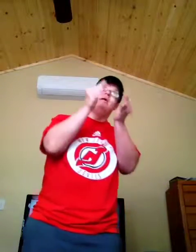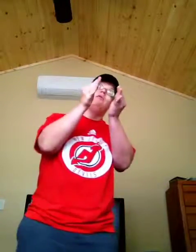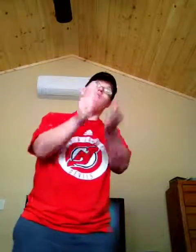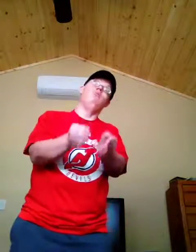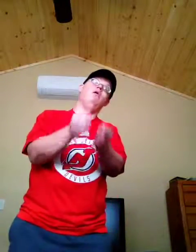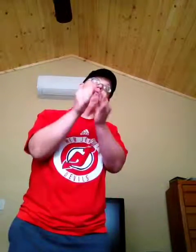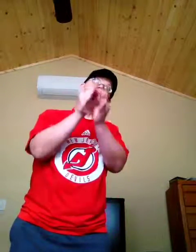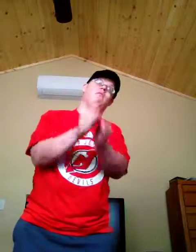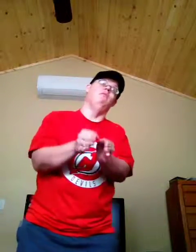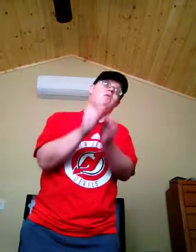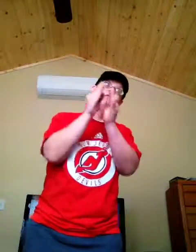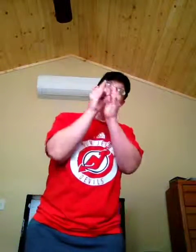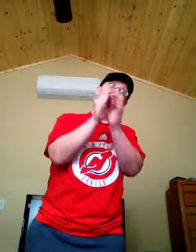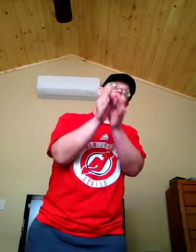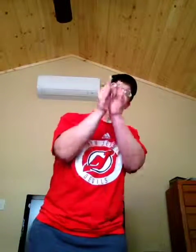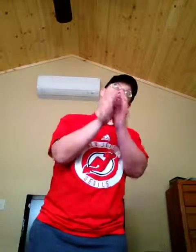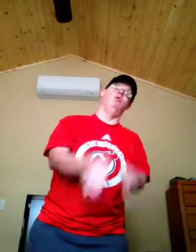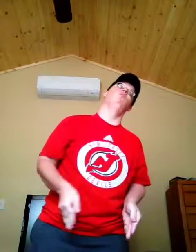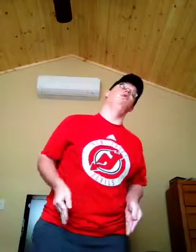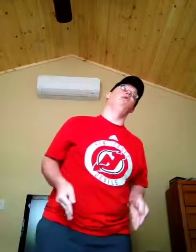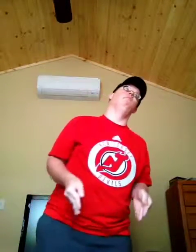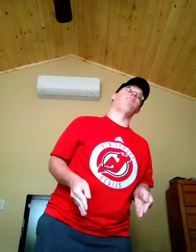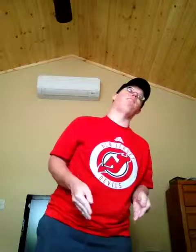this one was the most important one.